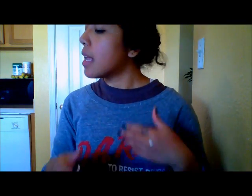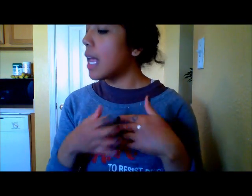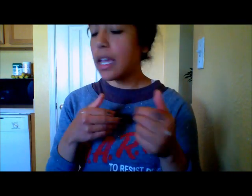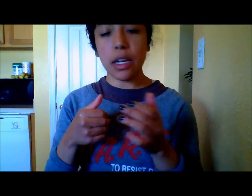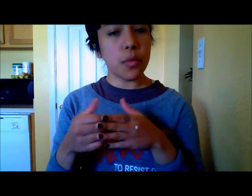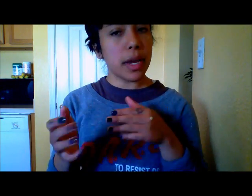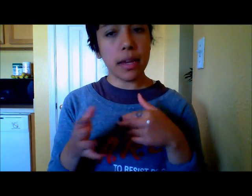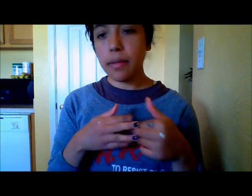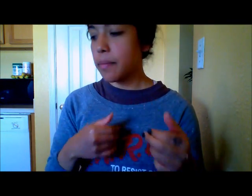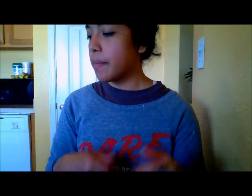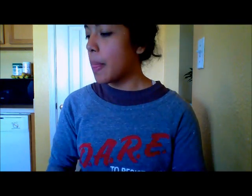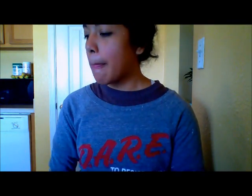Anyway,